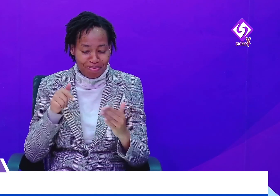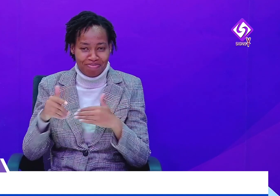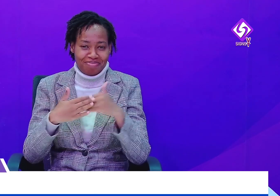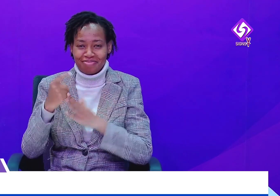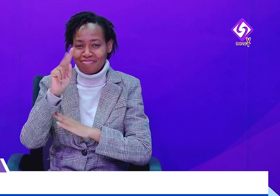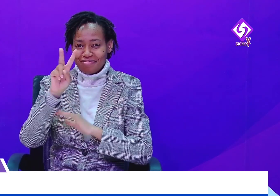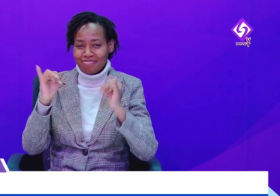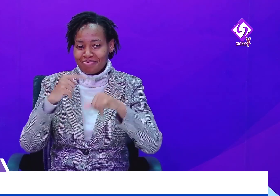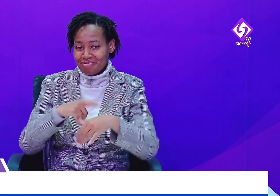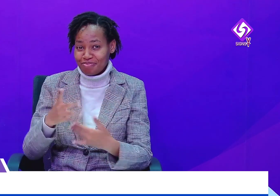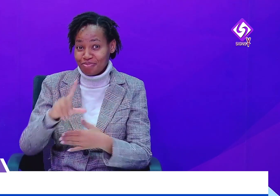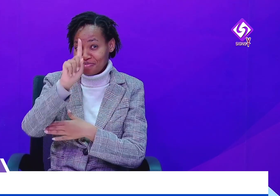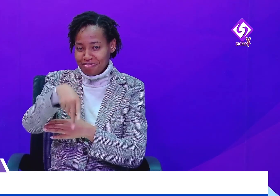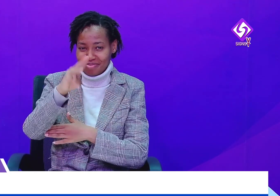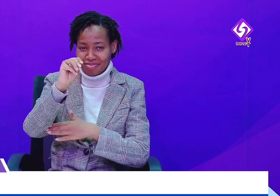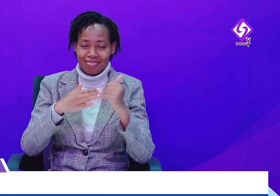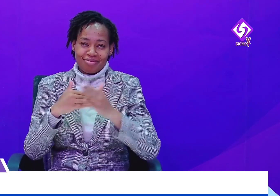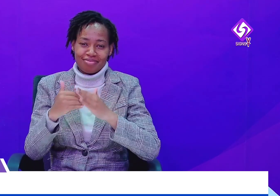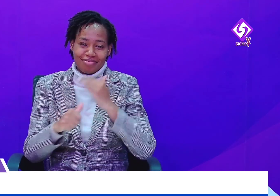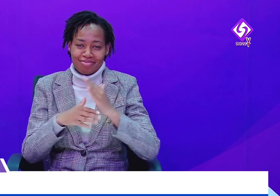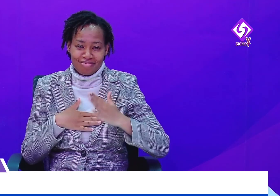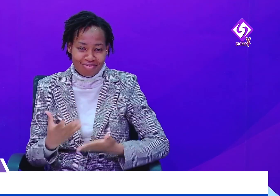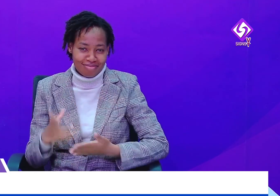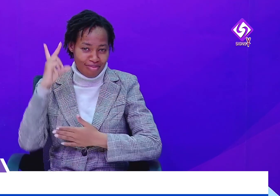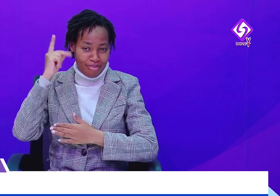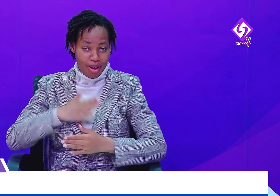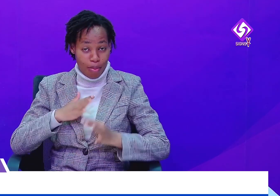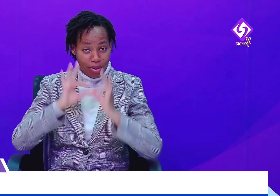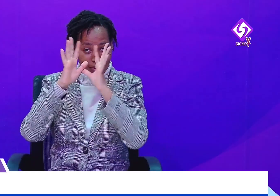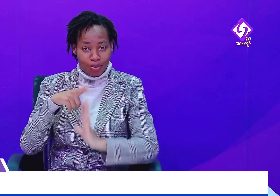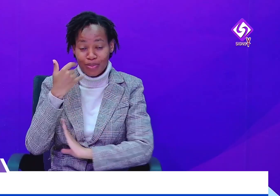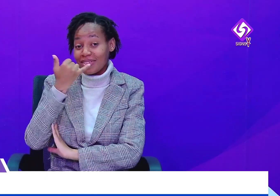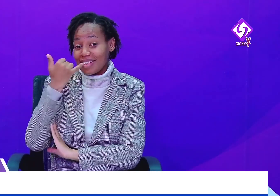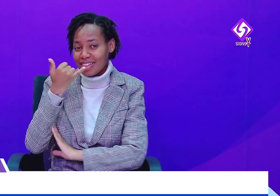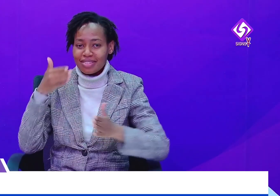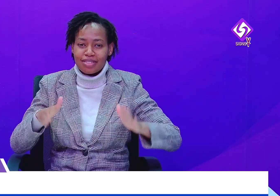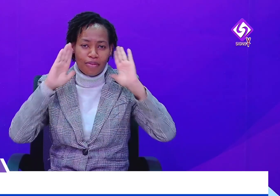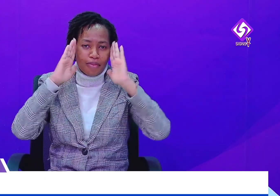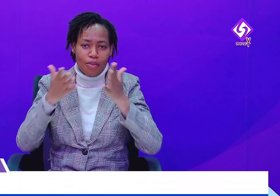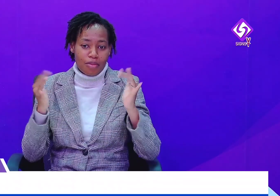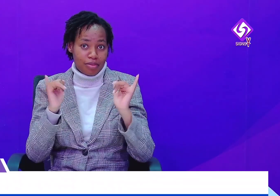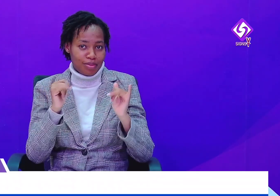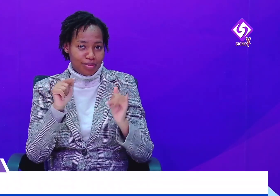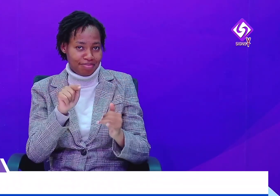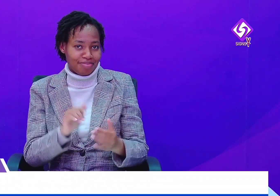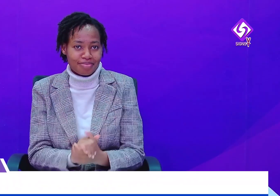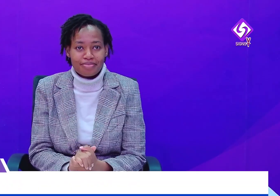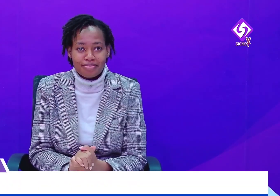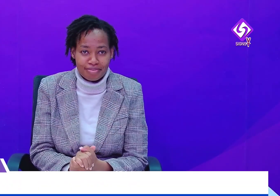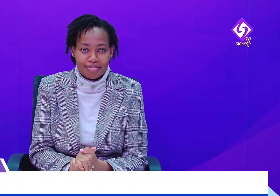Welcome to Science TV, 1 p.m. news with me, Catherine Linda, and my language interpreter, Irene Chebiwat. Let's focus